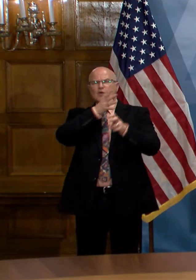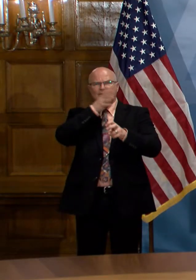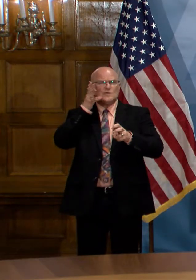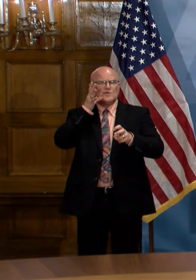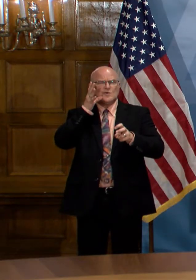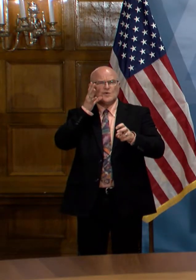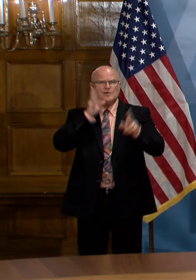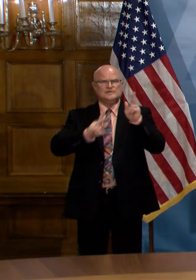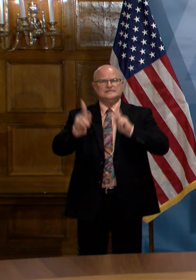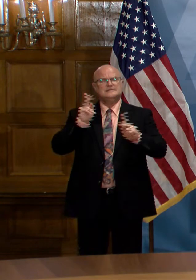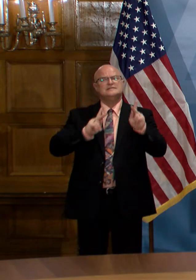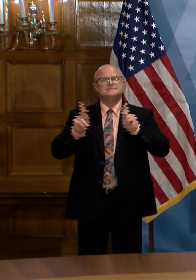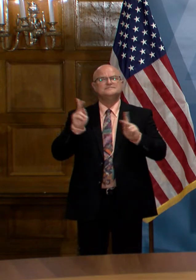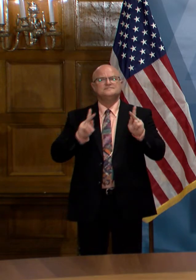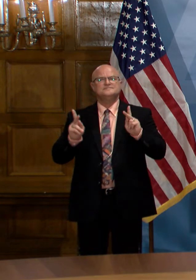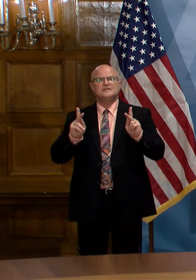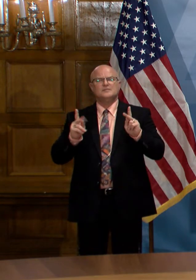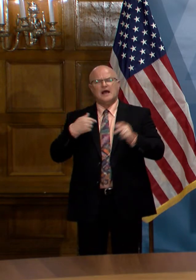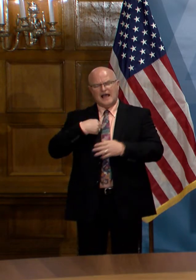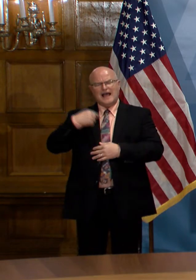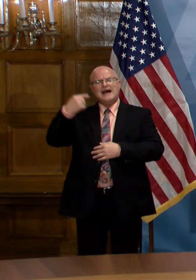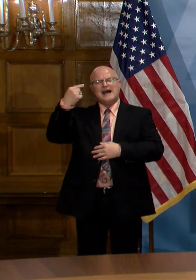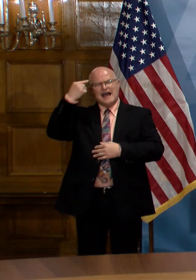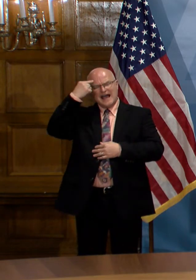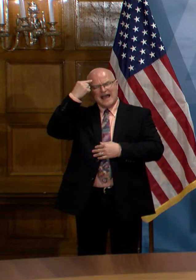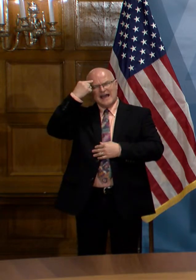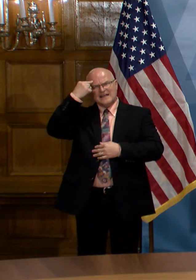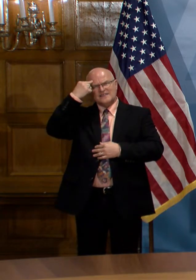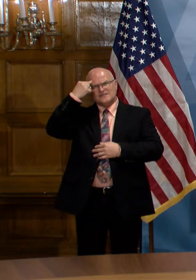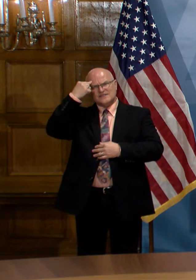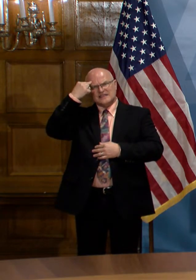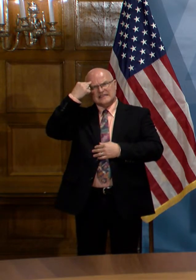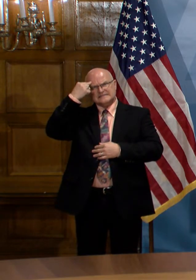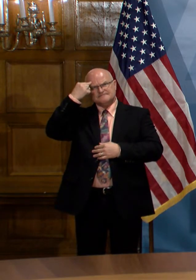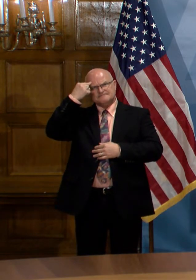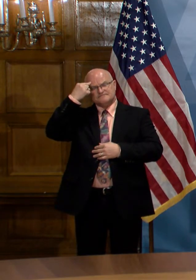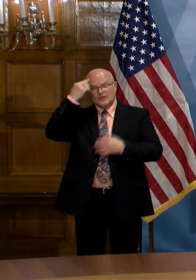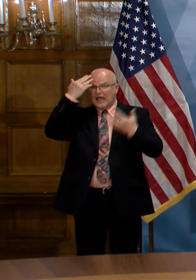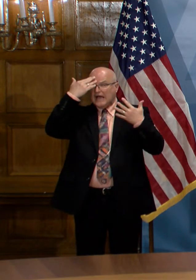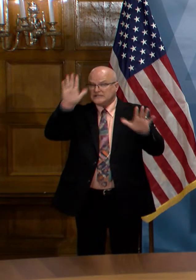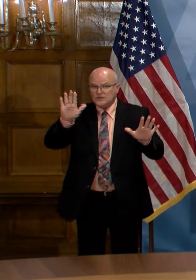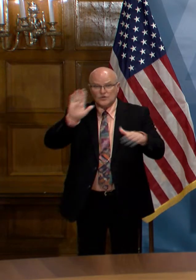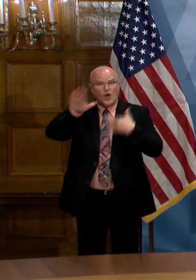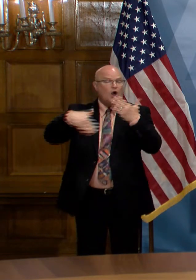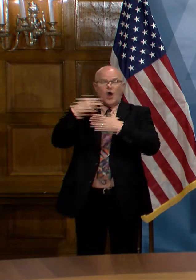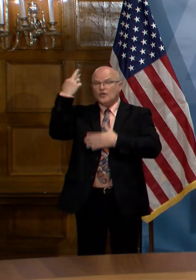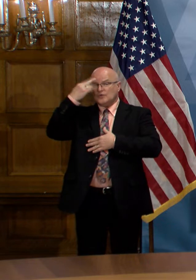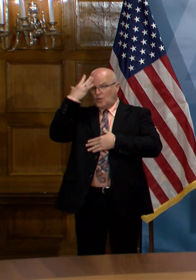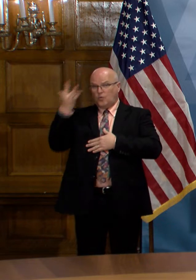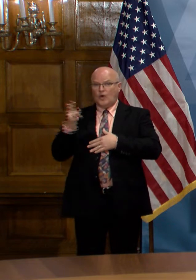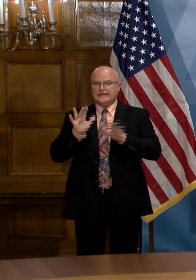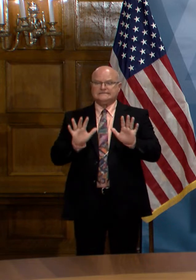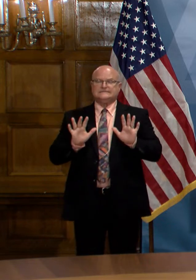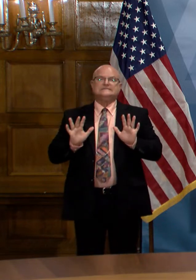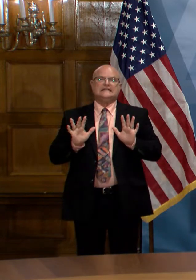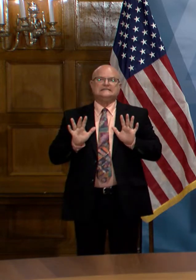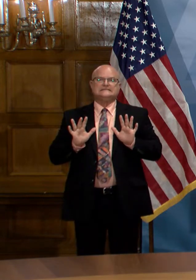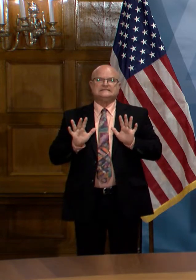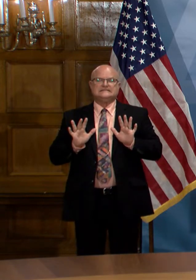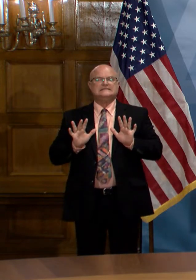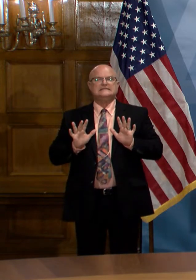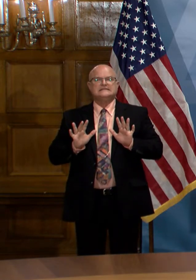rural residents, I think I don't know all the reasons why there